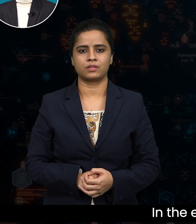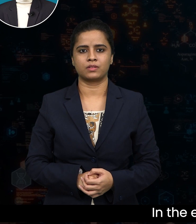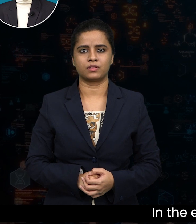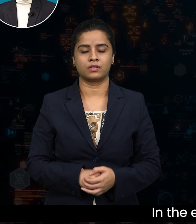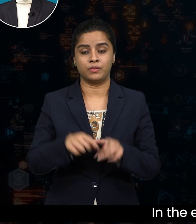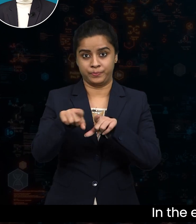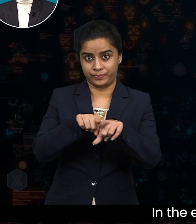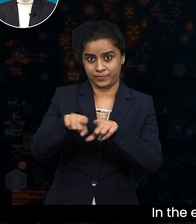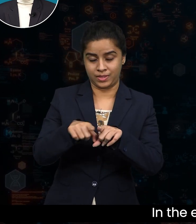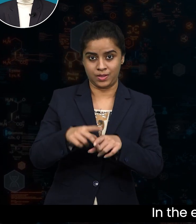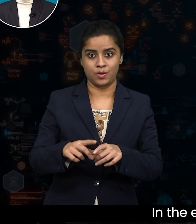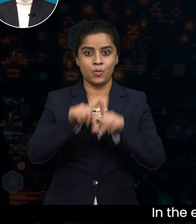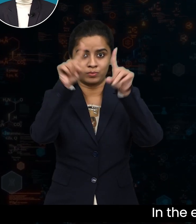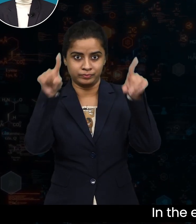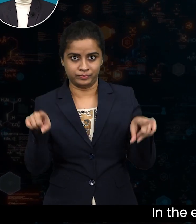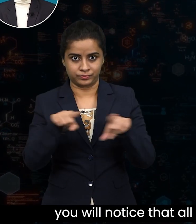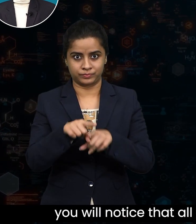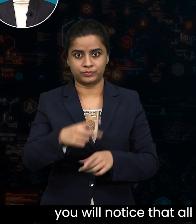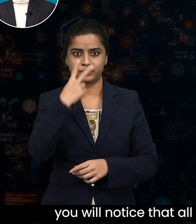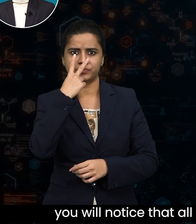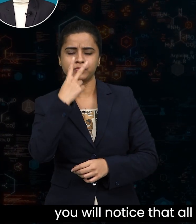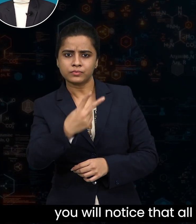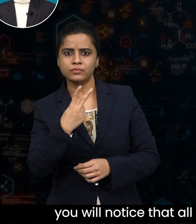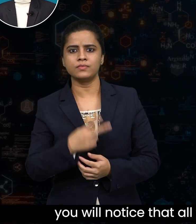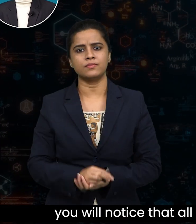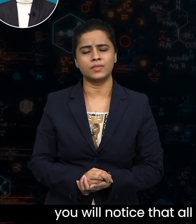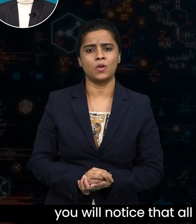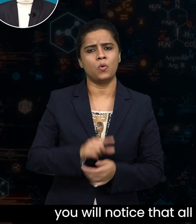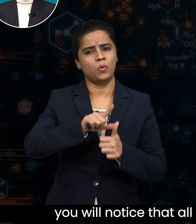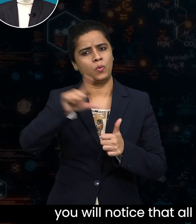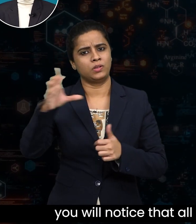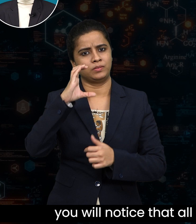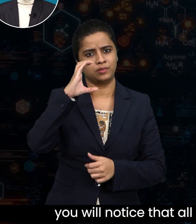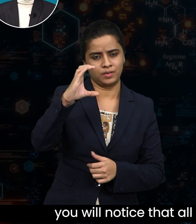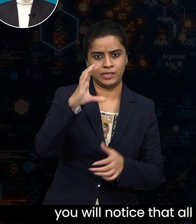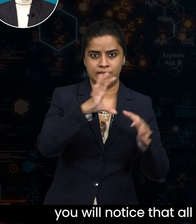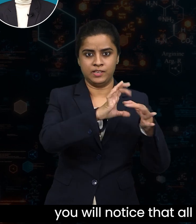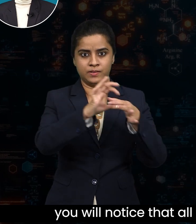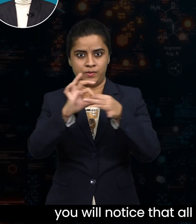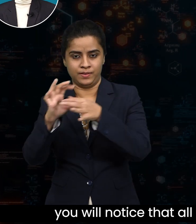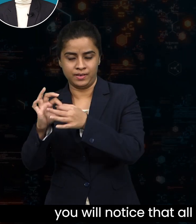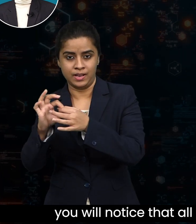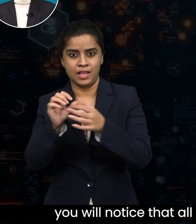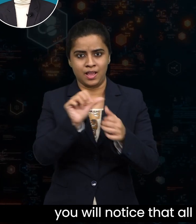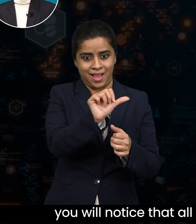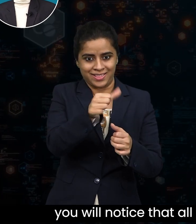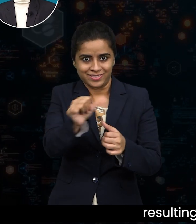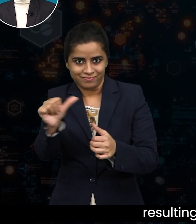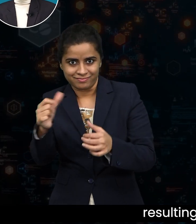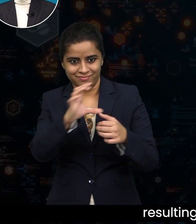In the example on screen, you will notice that all carbons are linked to one